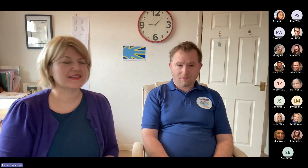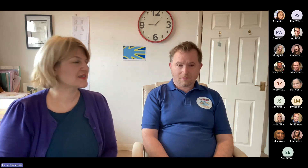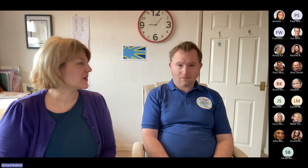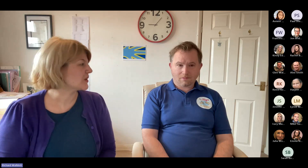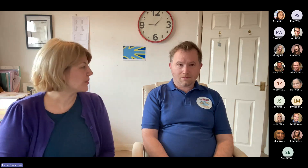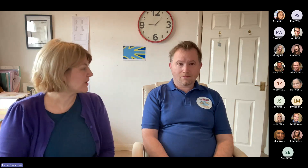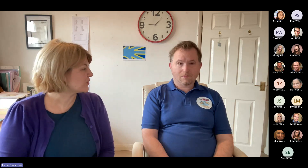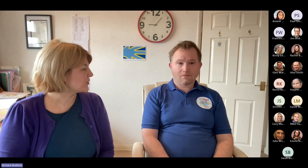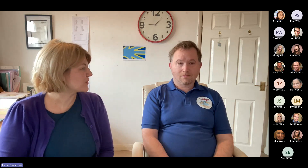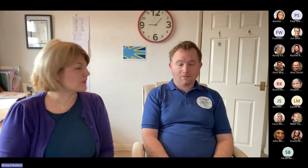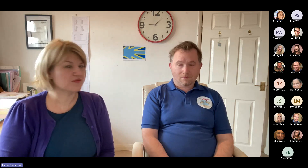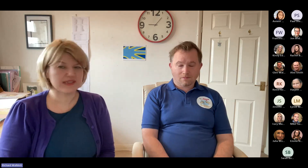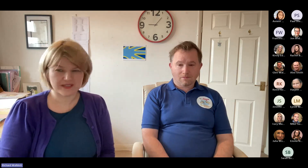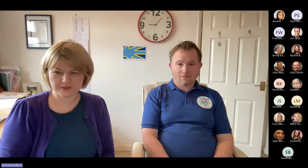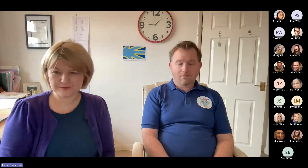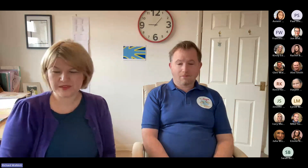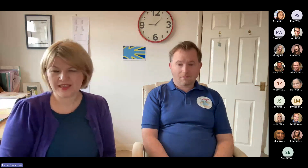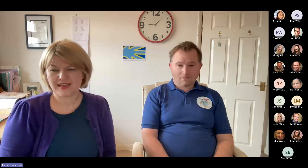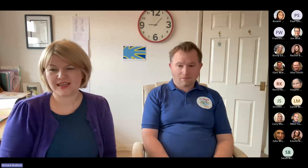Okay, so powerful video,